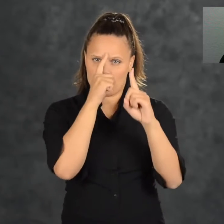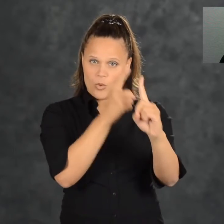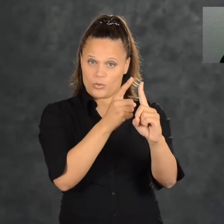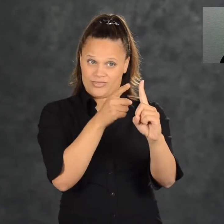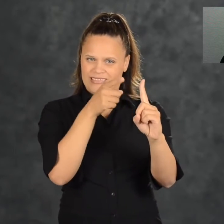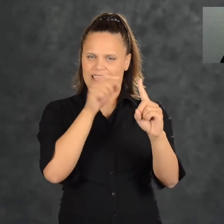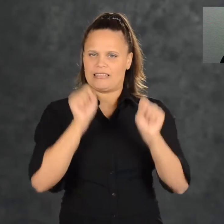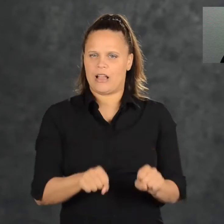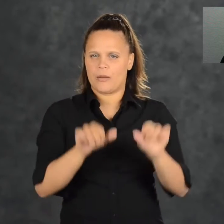improve upon them.